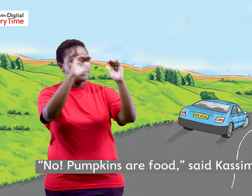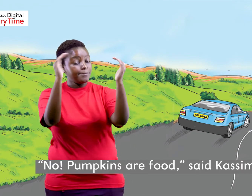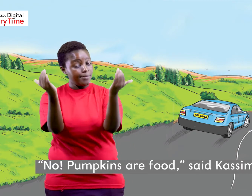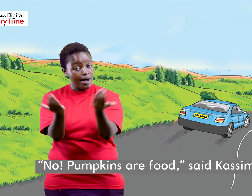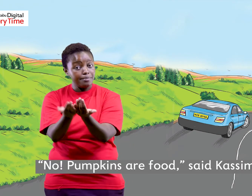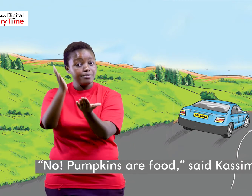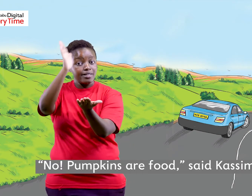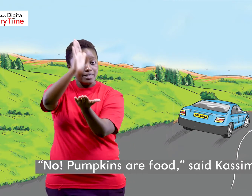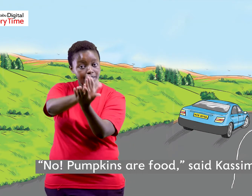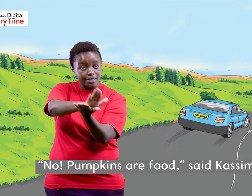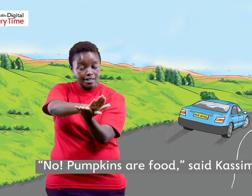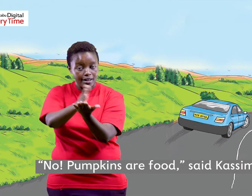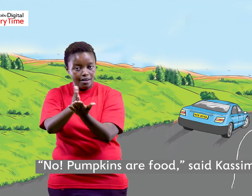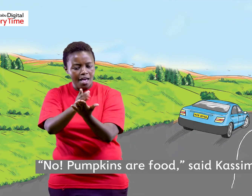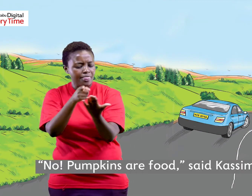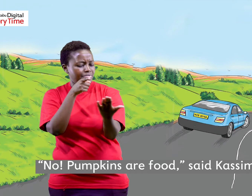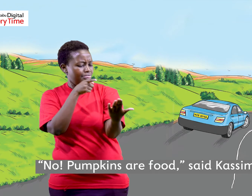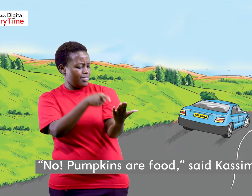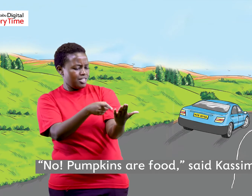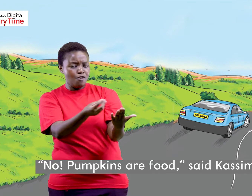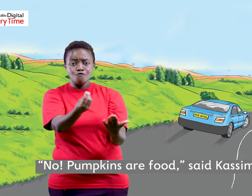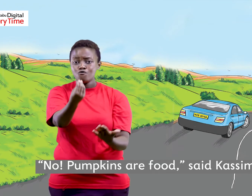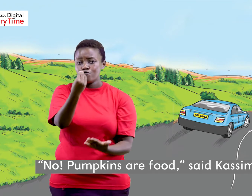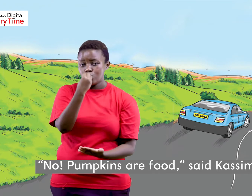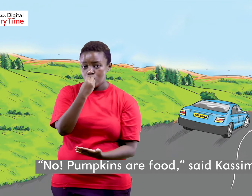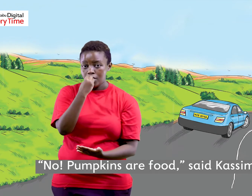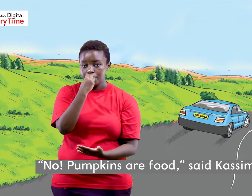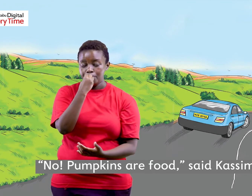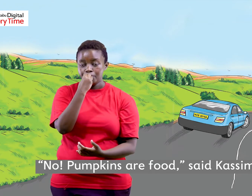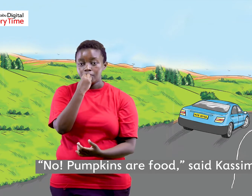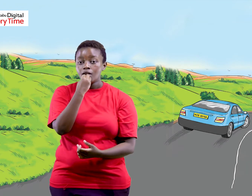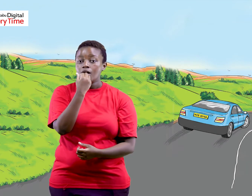"No, pumpkins are food," said Kasim.